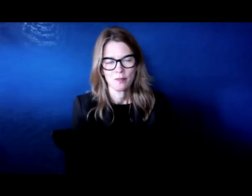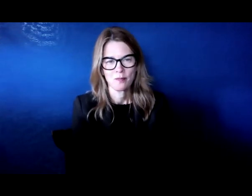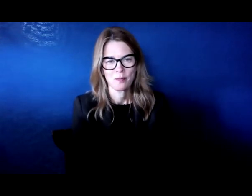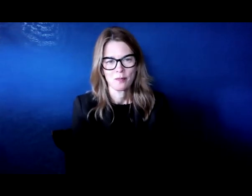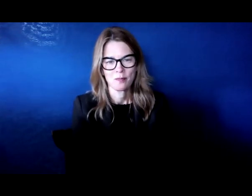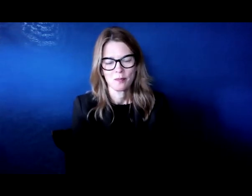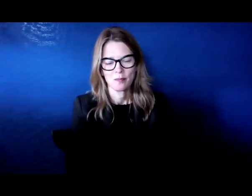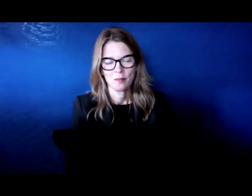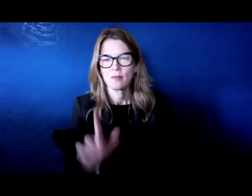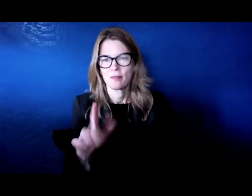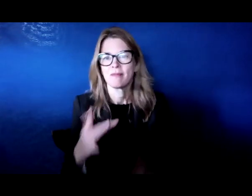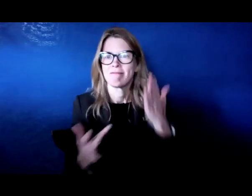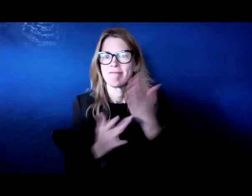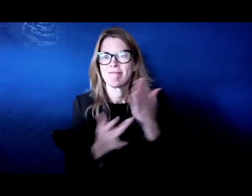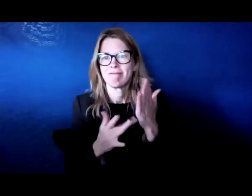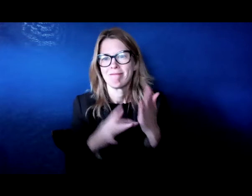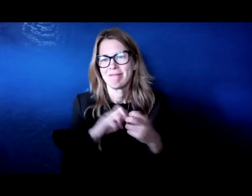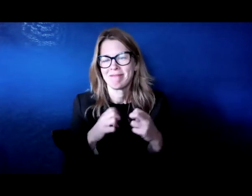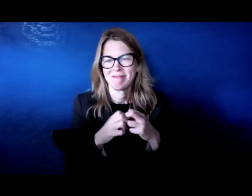Sorry, having some mic difficulties,